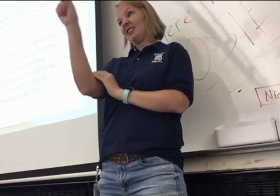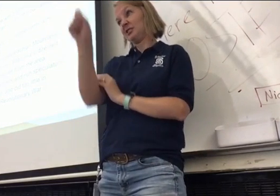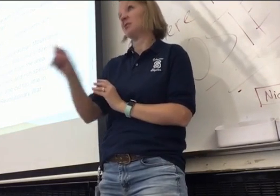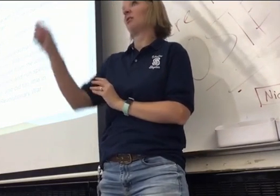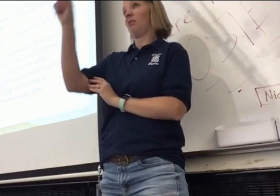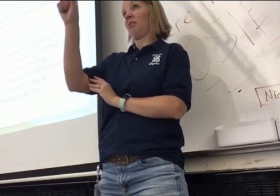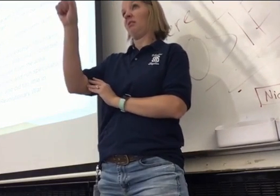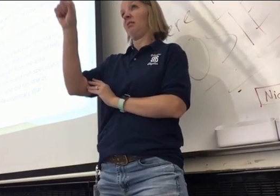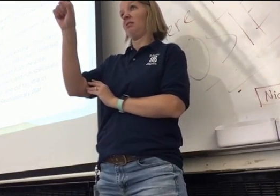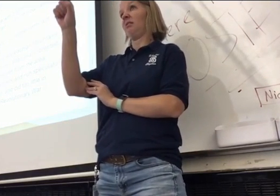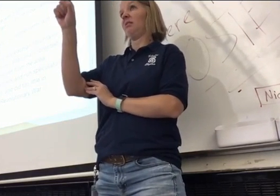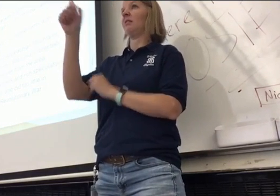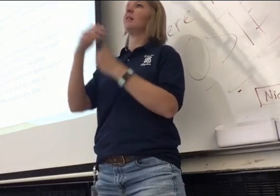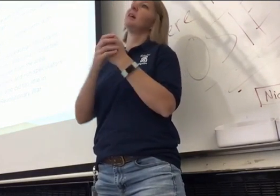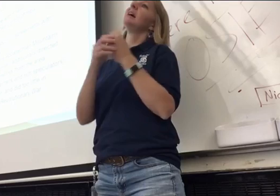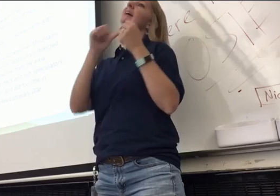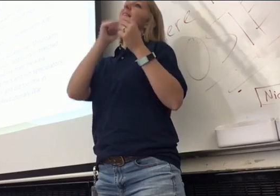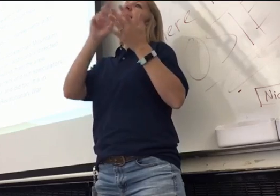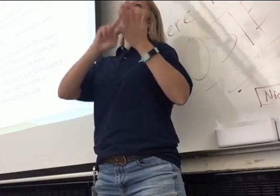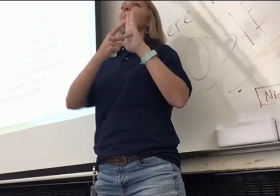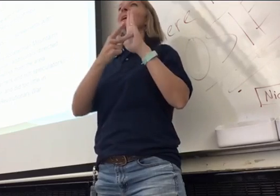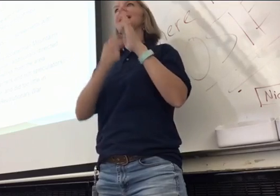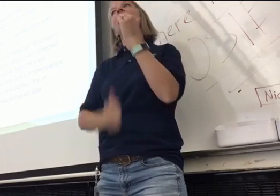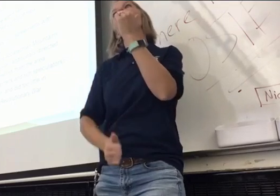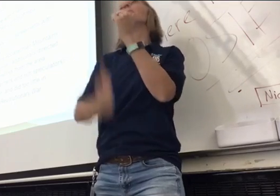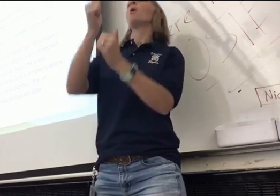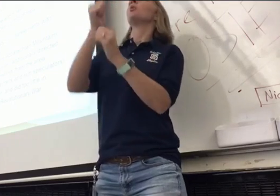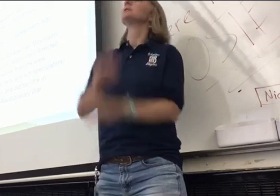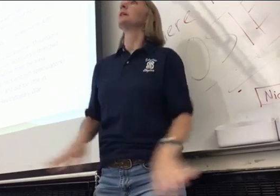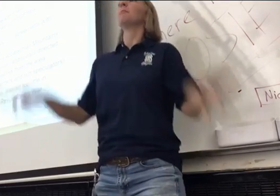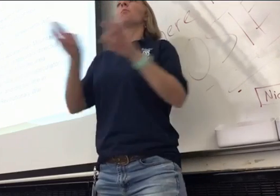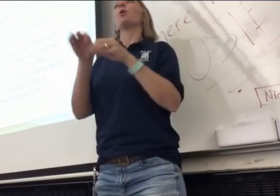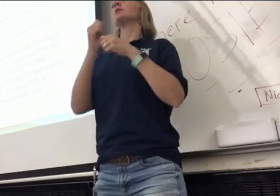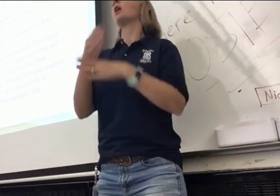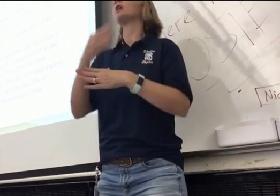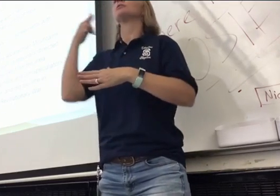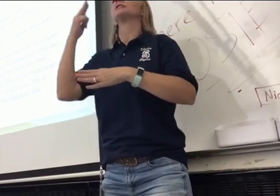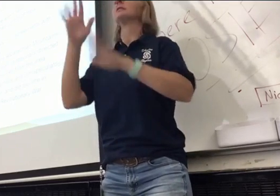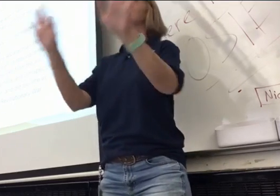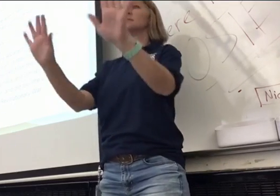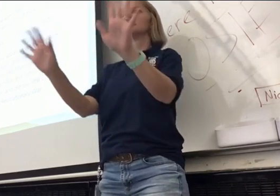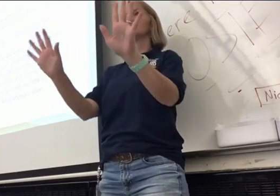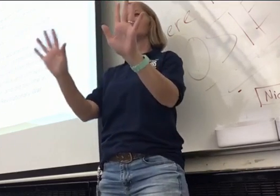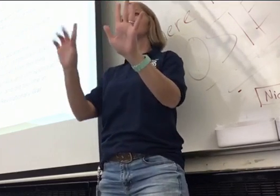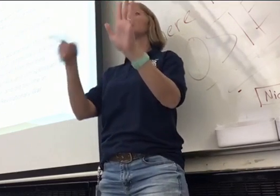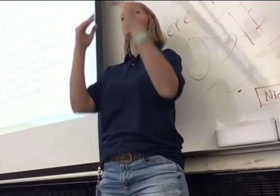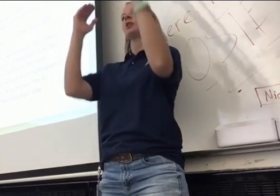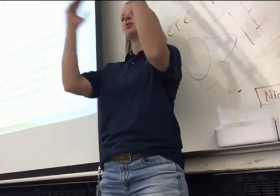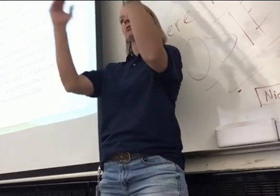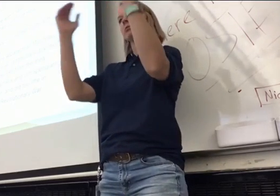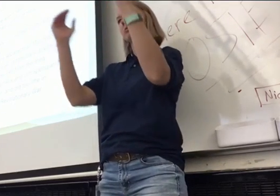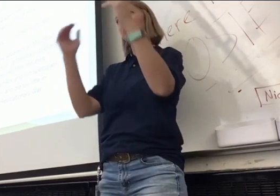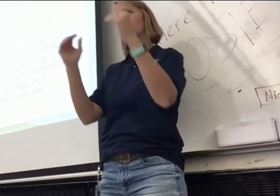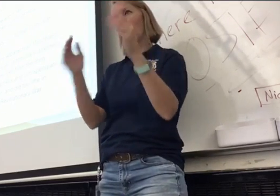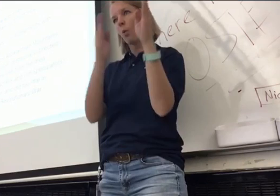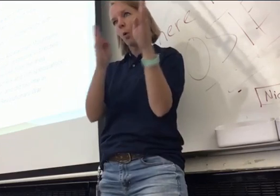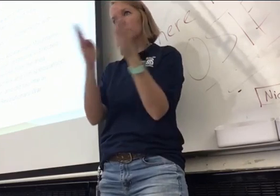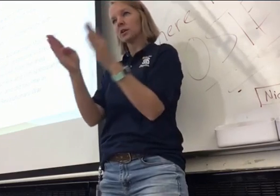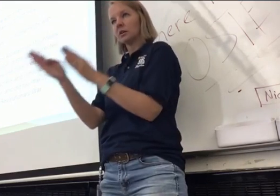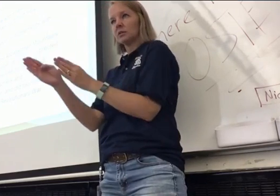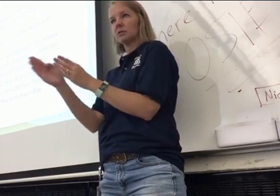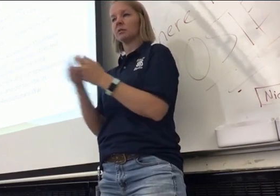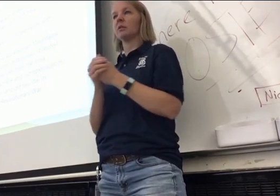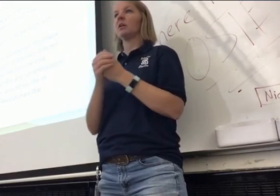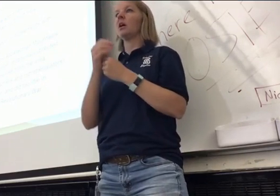it. Now, this is not saying this is the most important cause. I'm just doing this chronologically. But when I say what are the causes